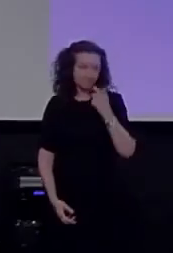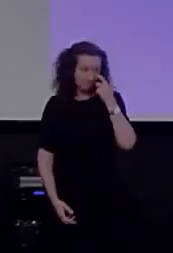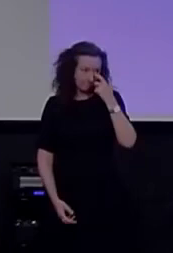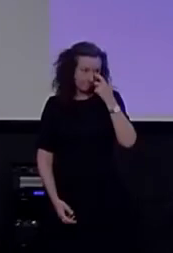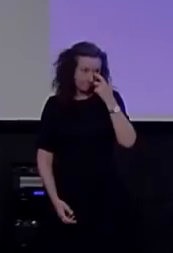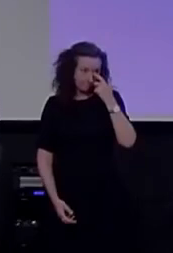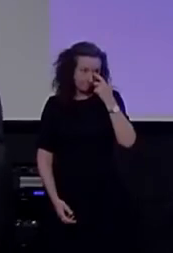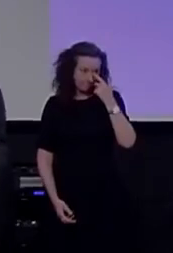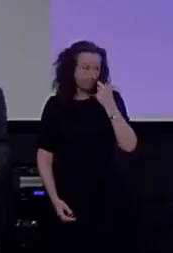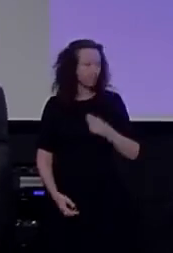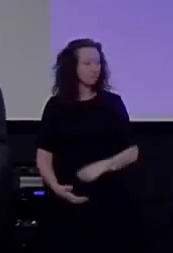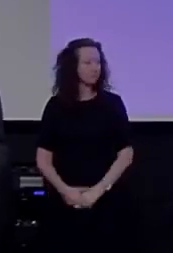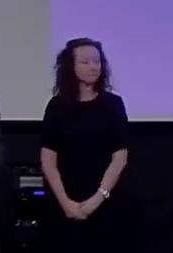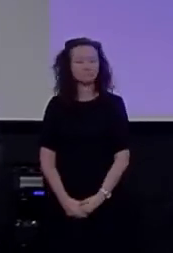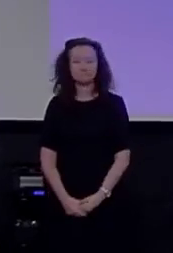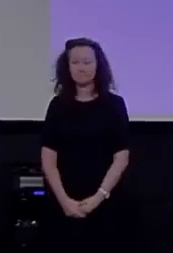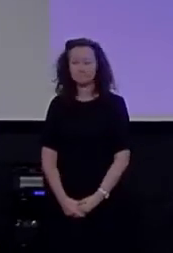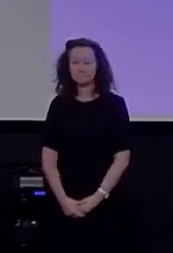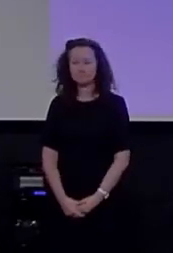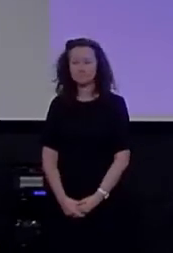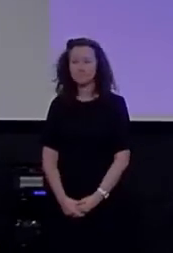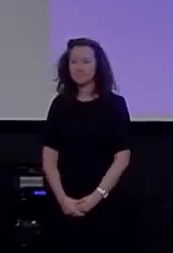Thank you.